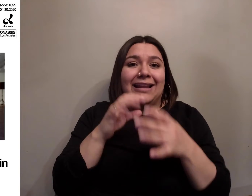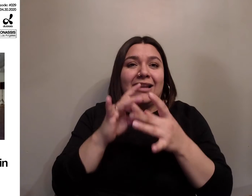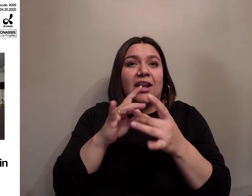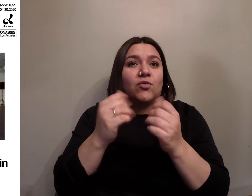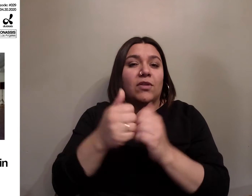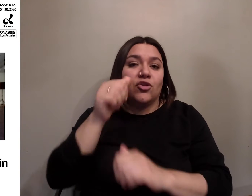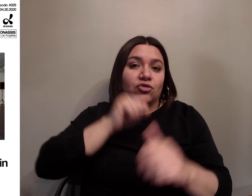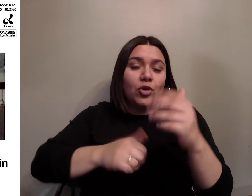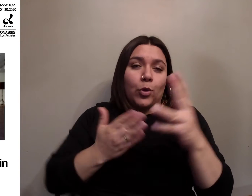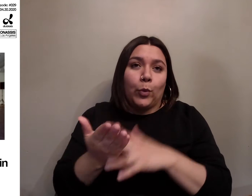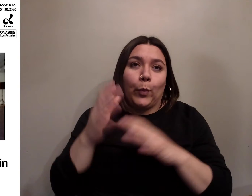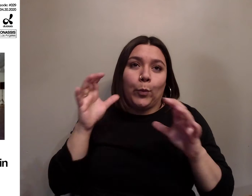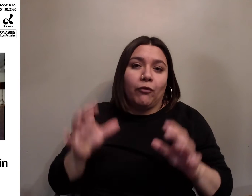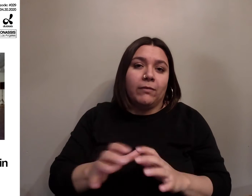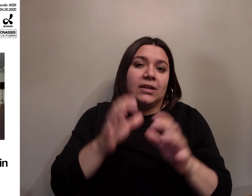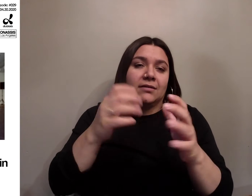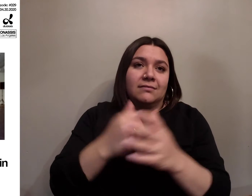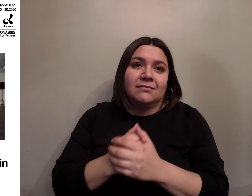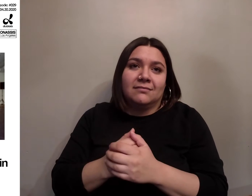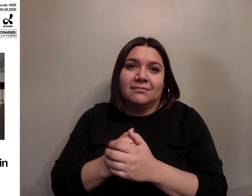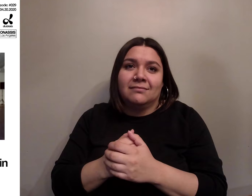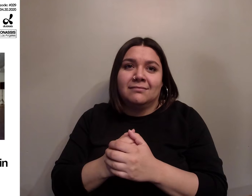connection with each other through movement.